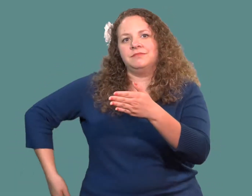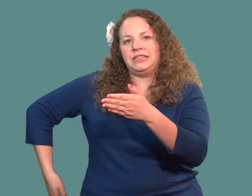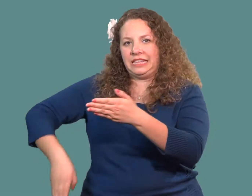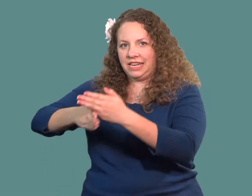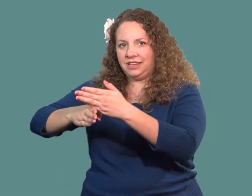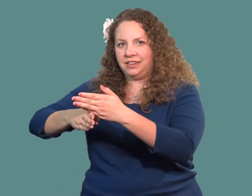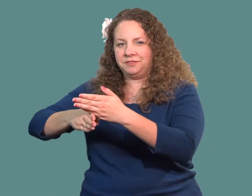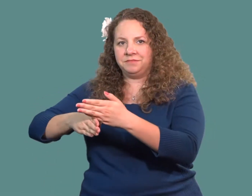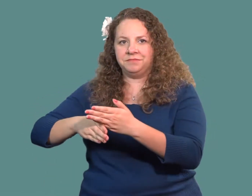kick.